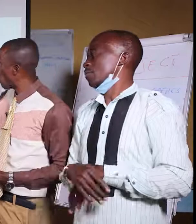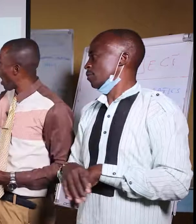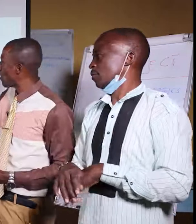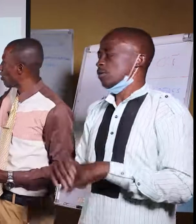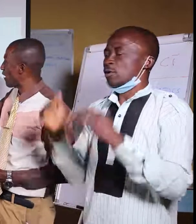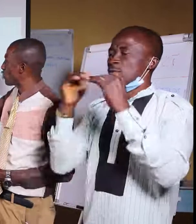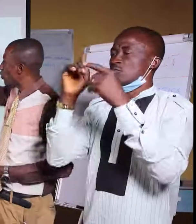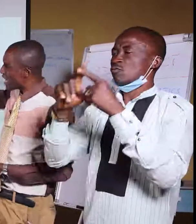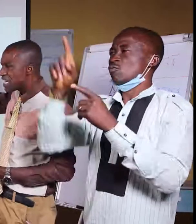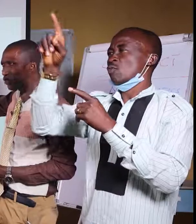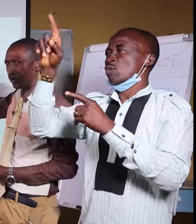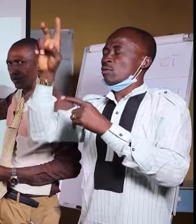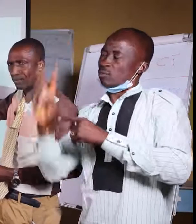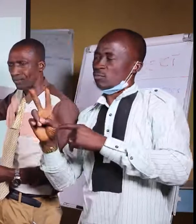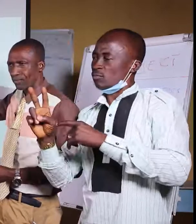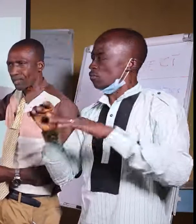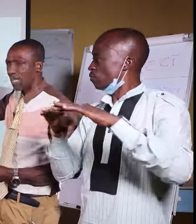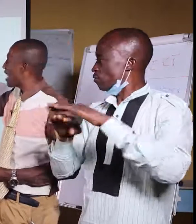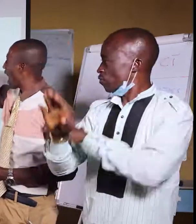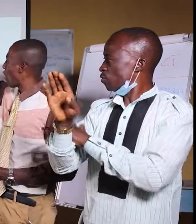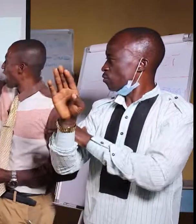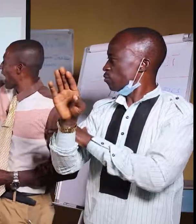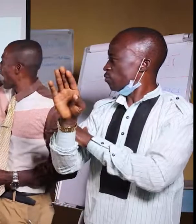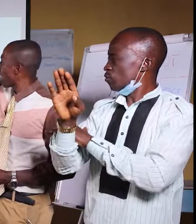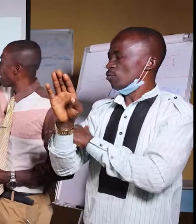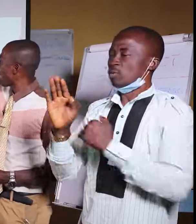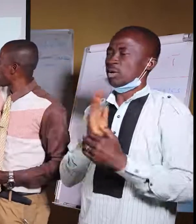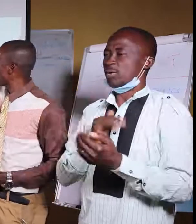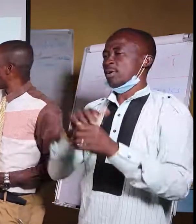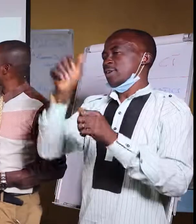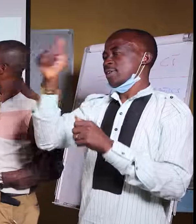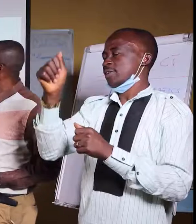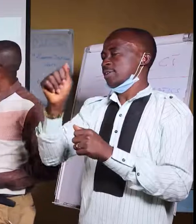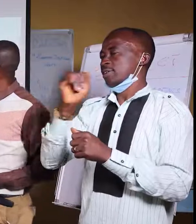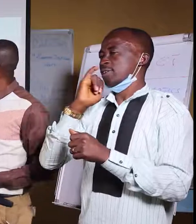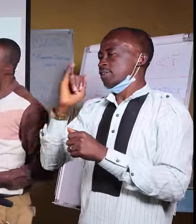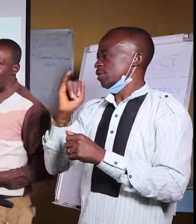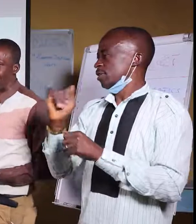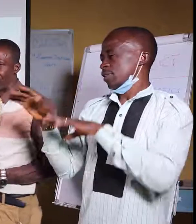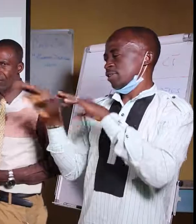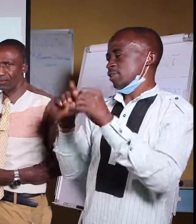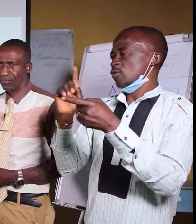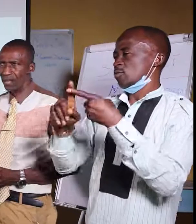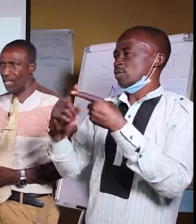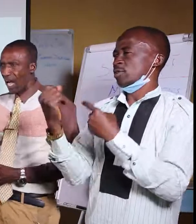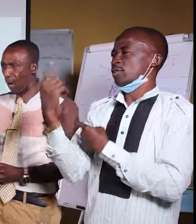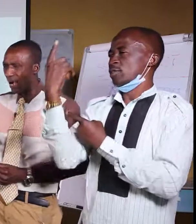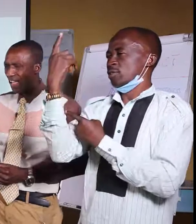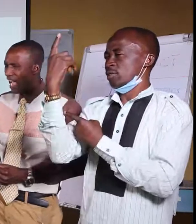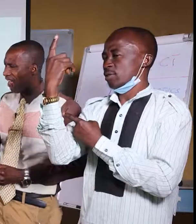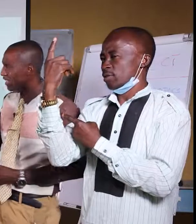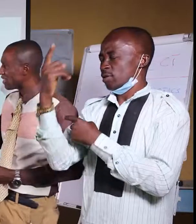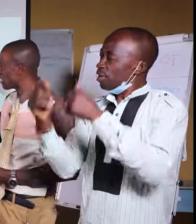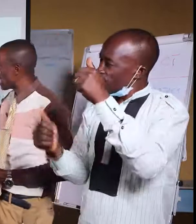equals to 1/2 into. Our A is taken to be 11.